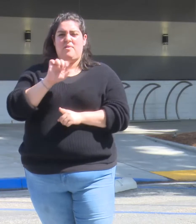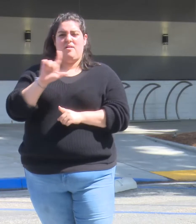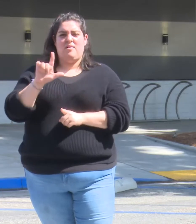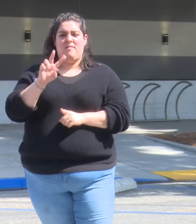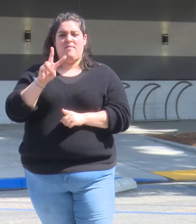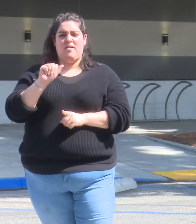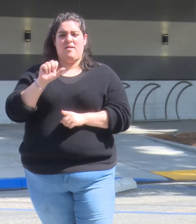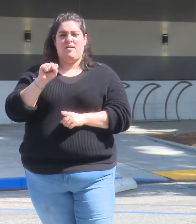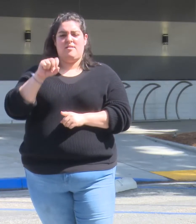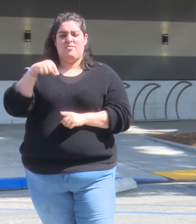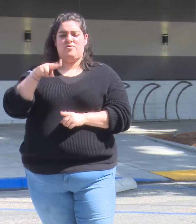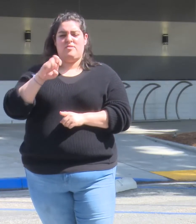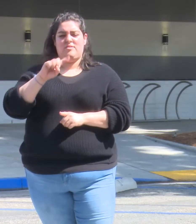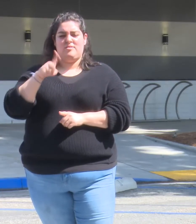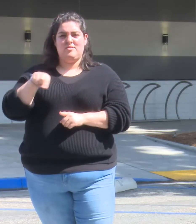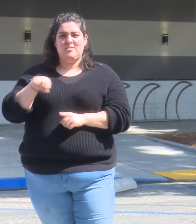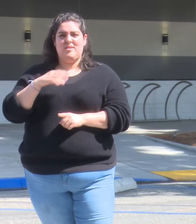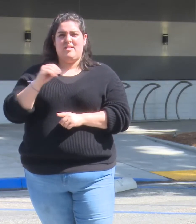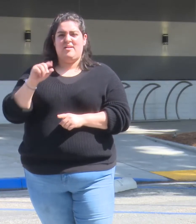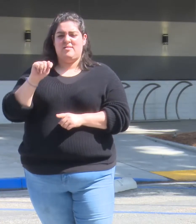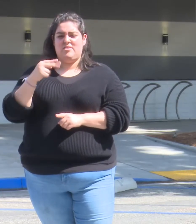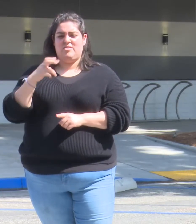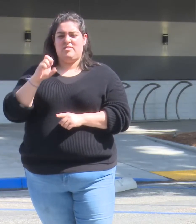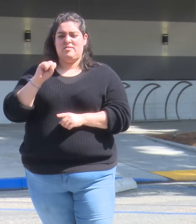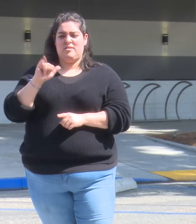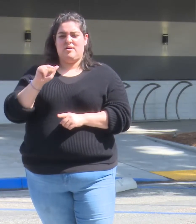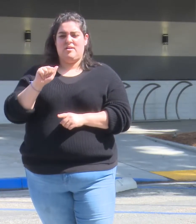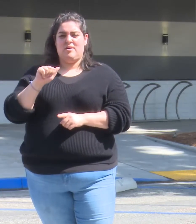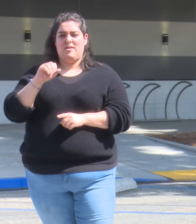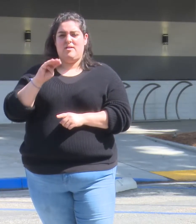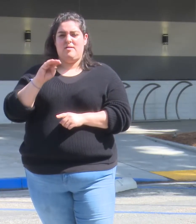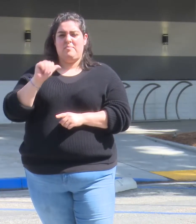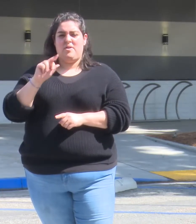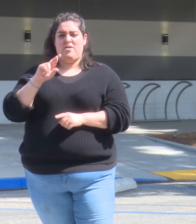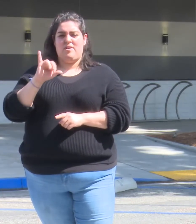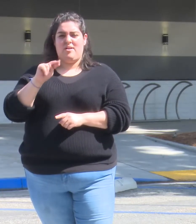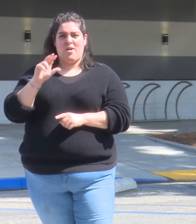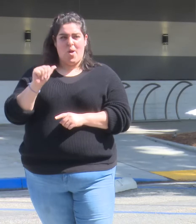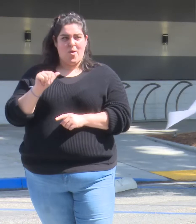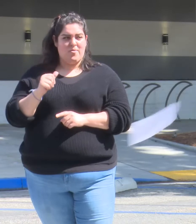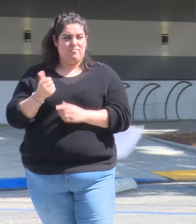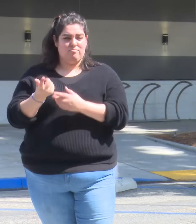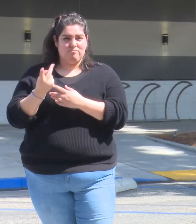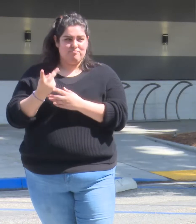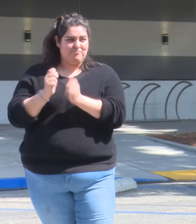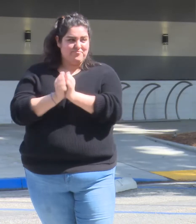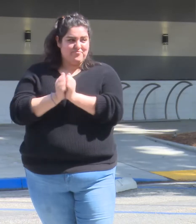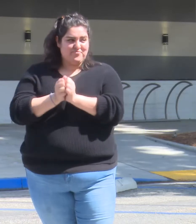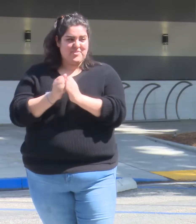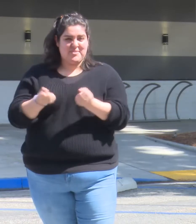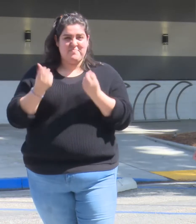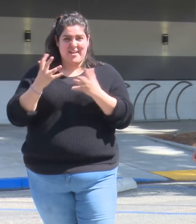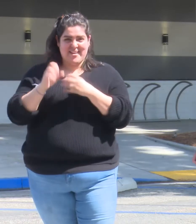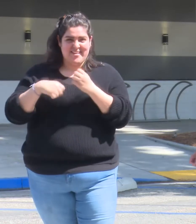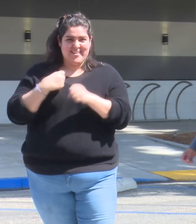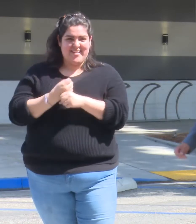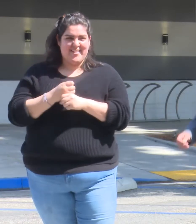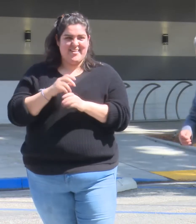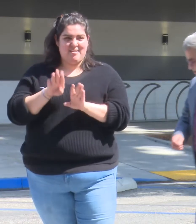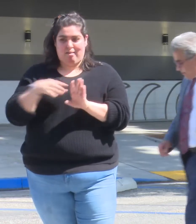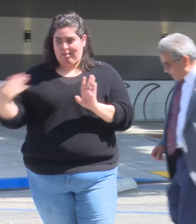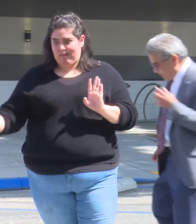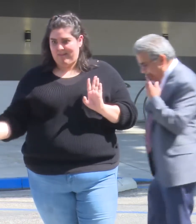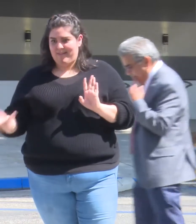Marino, people that have been with me for many, many, many years. We have all been working. Well, that's my